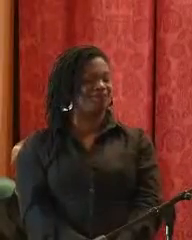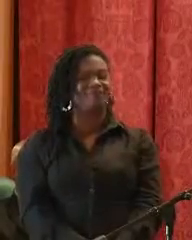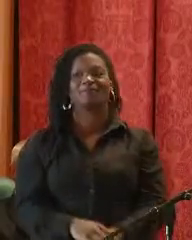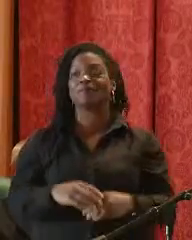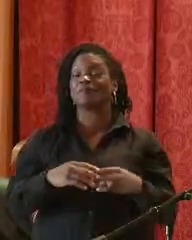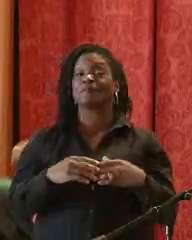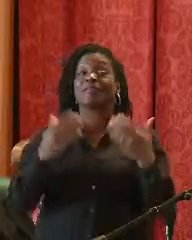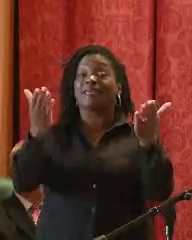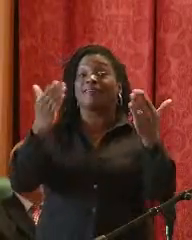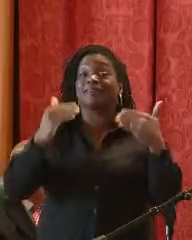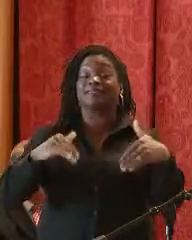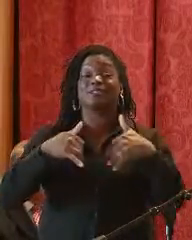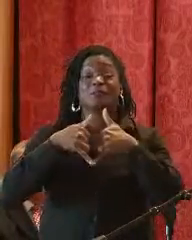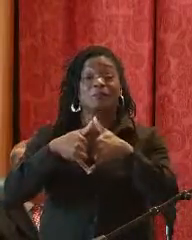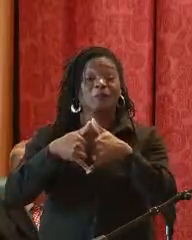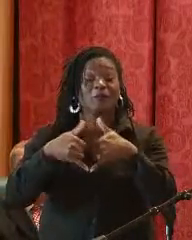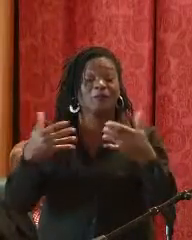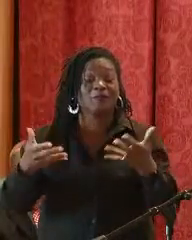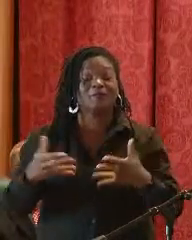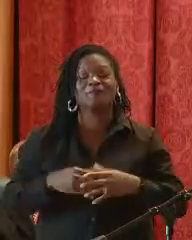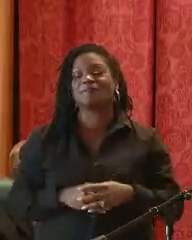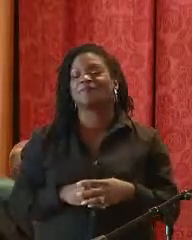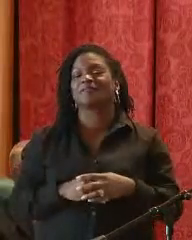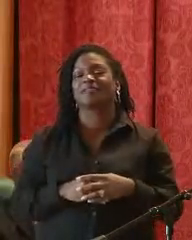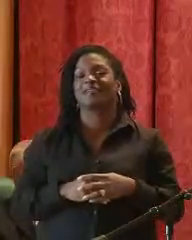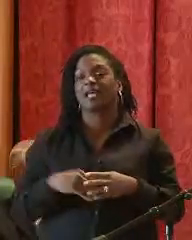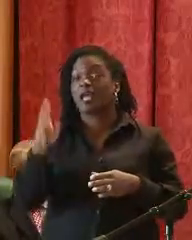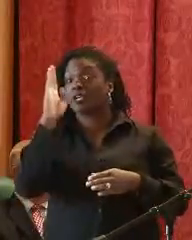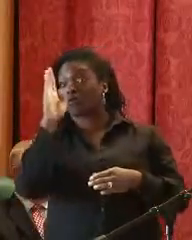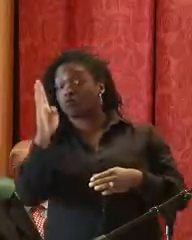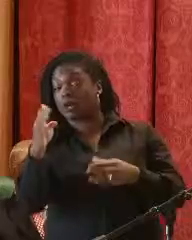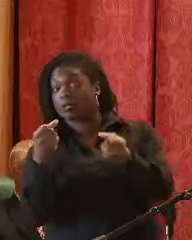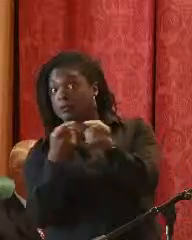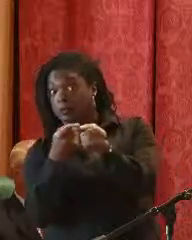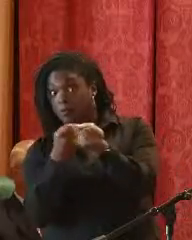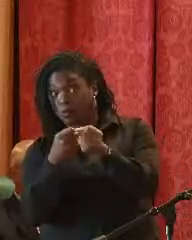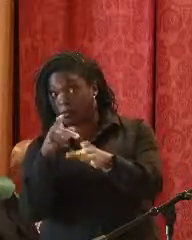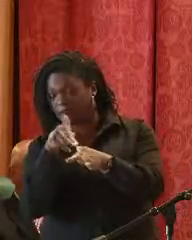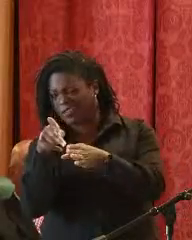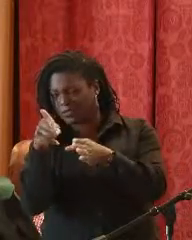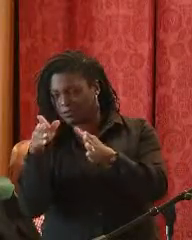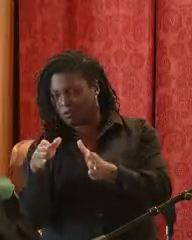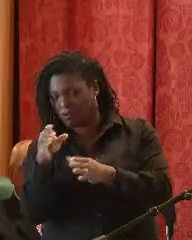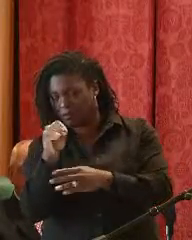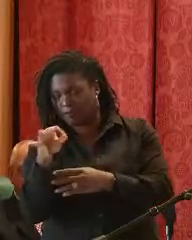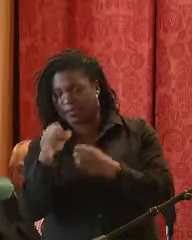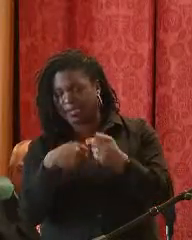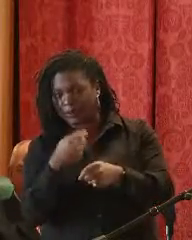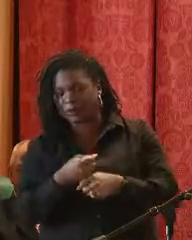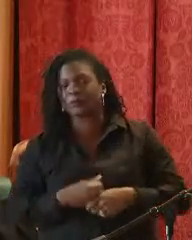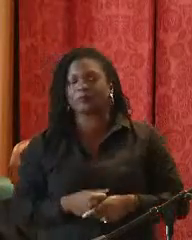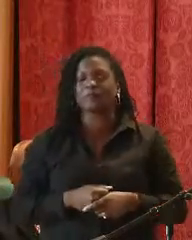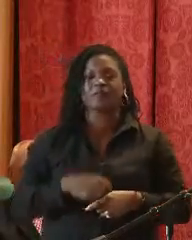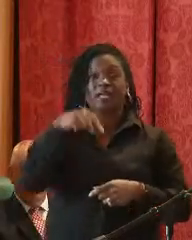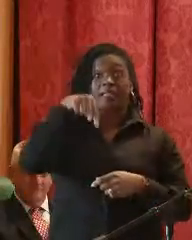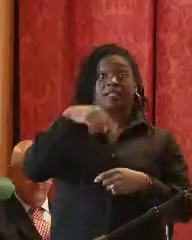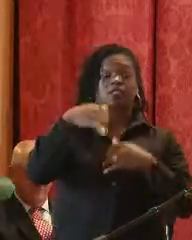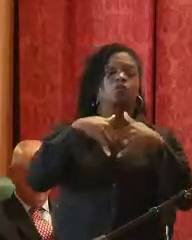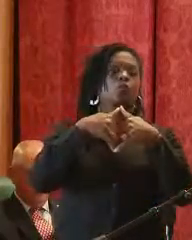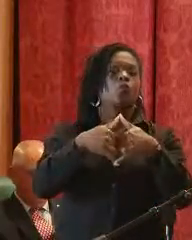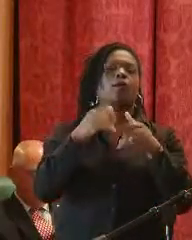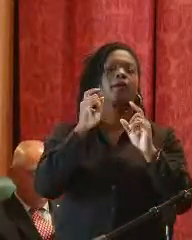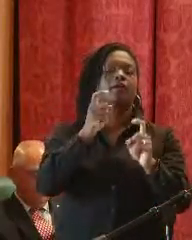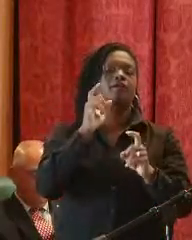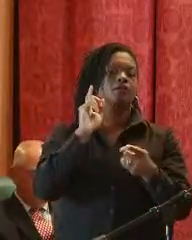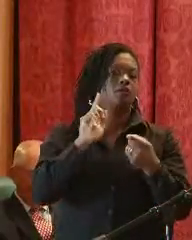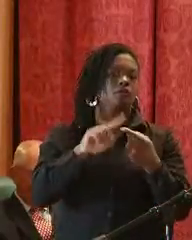The next award is the Direct Support Professional of the Year. This award is given to